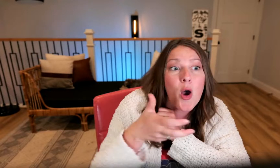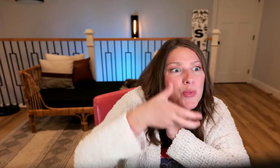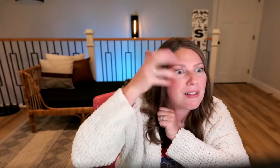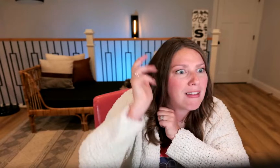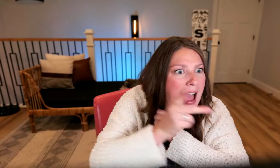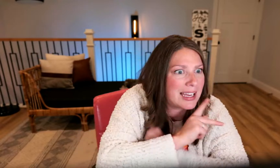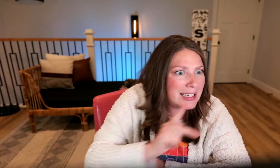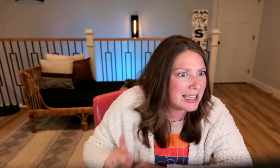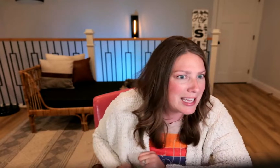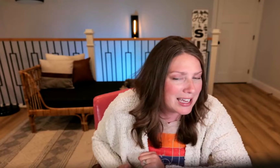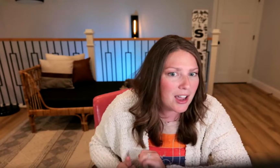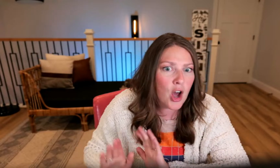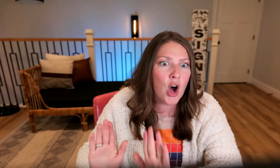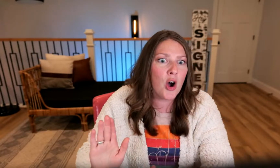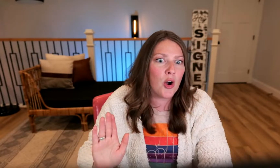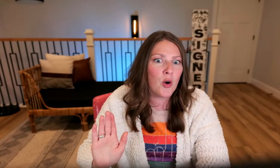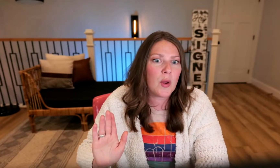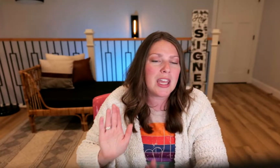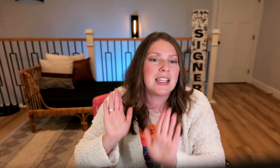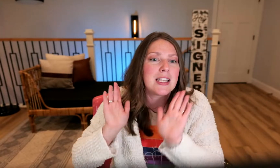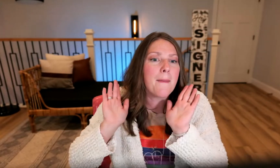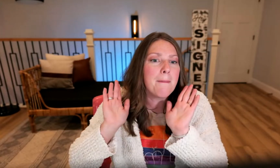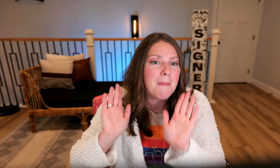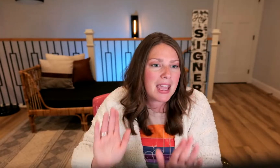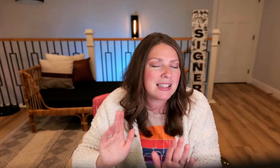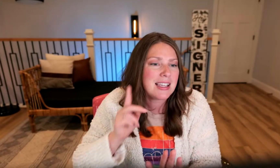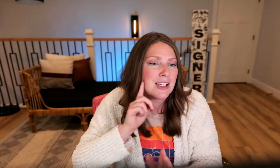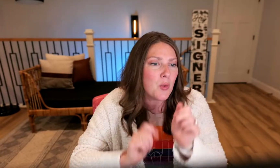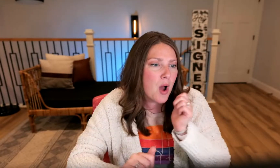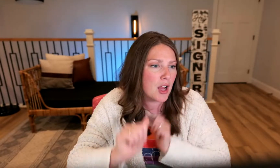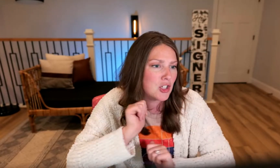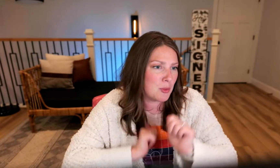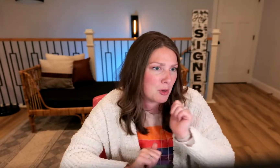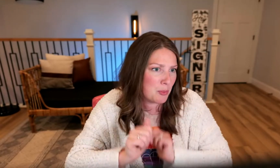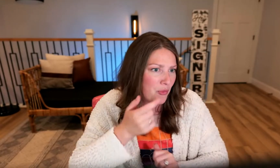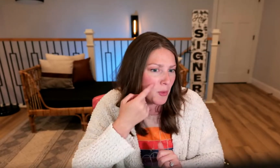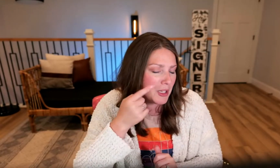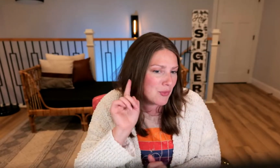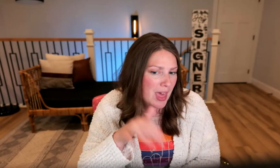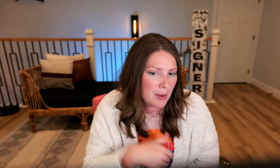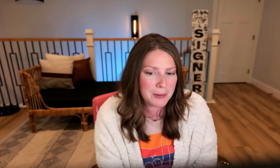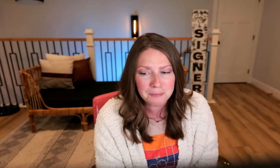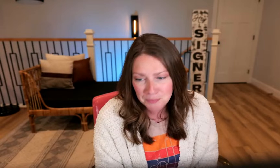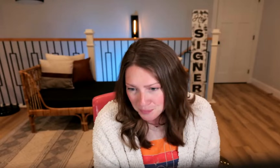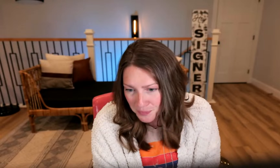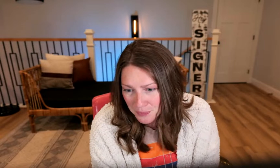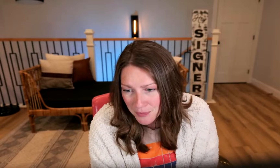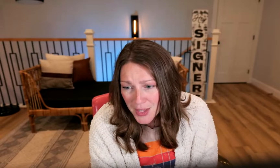the Lion King. Oh, it is amazing to watch the performance for that one. All